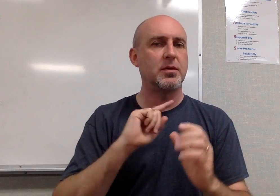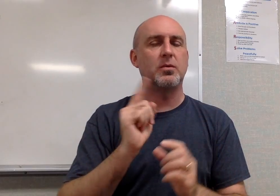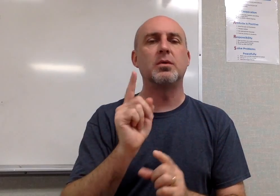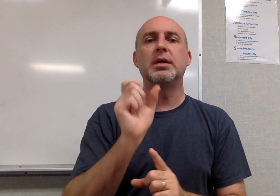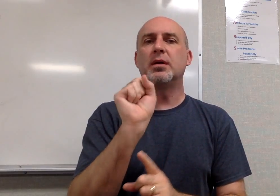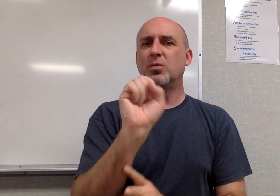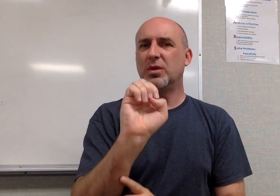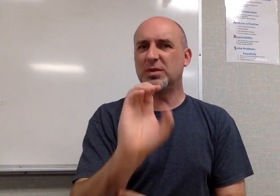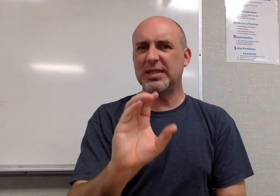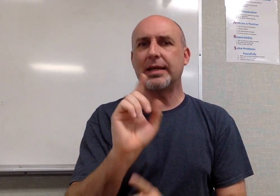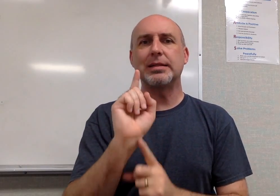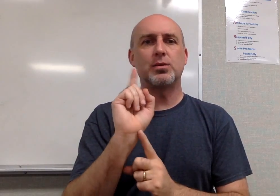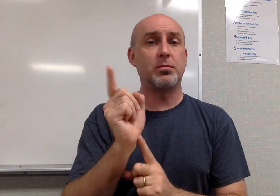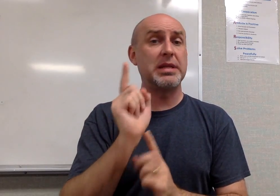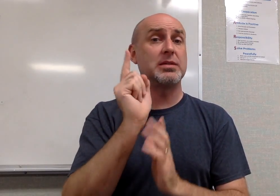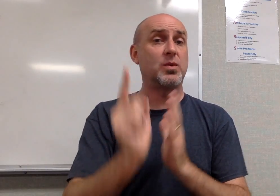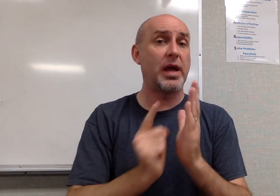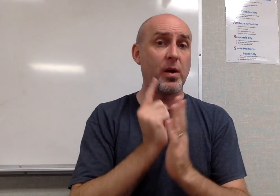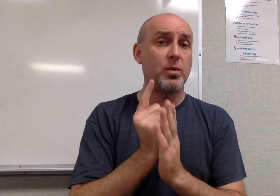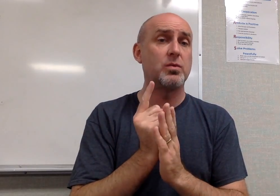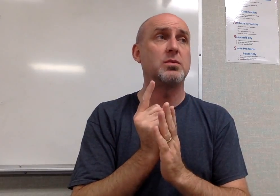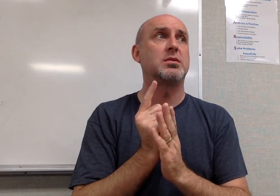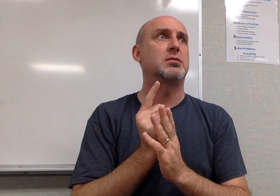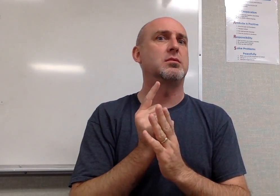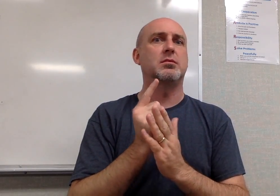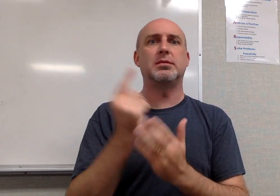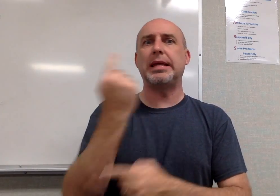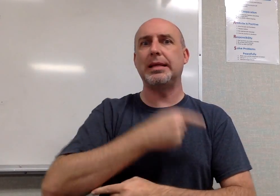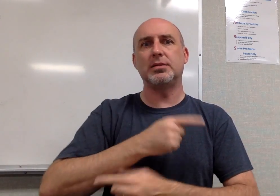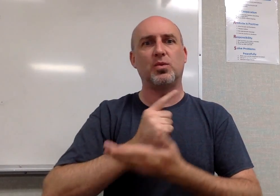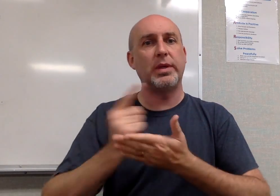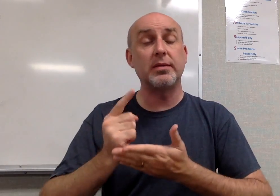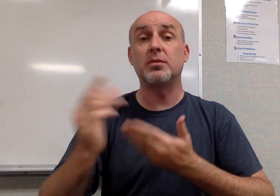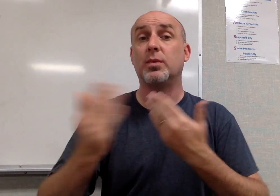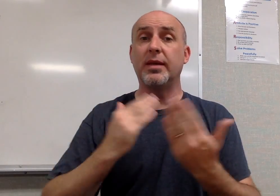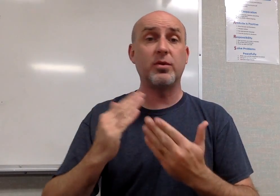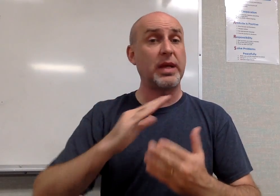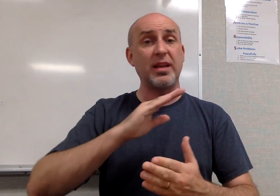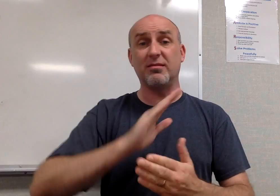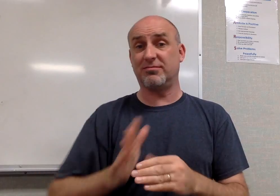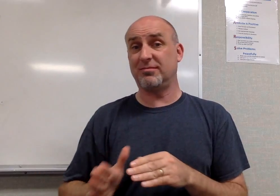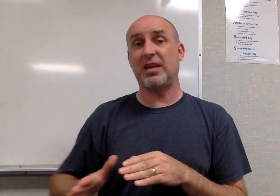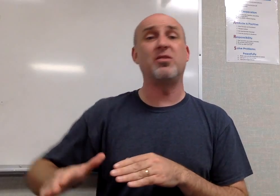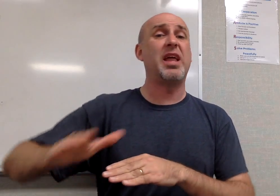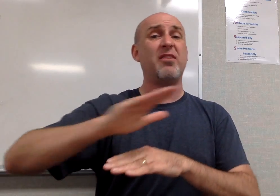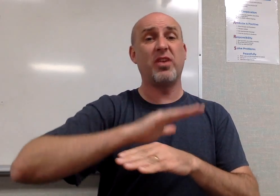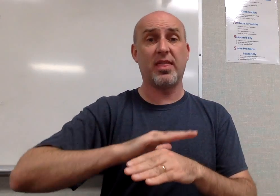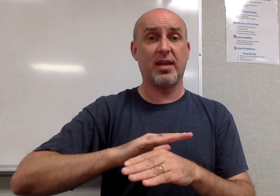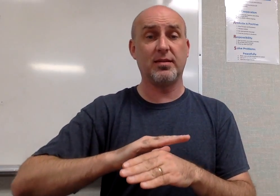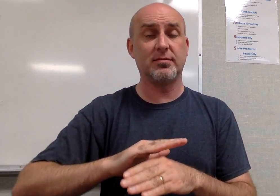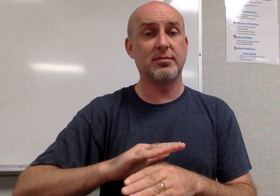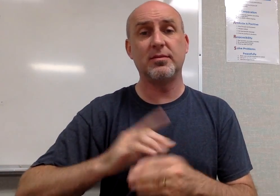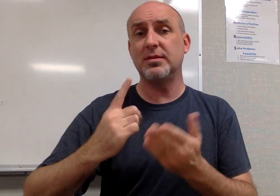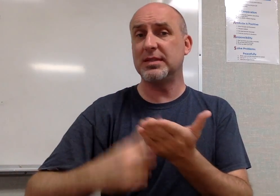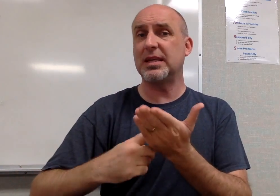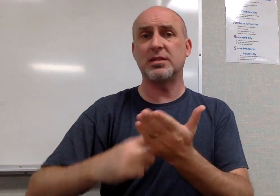So whether it was seconds or minutes or hours or days or weeks or whatever, we kind of covered everything, discussed